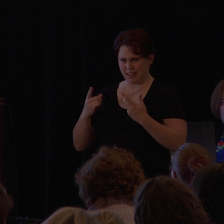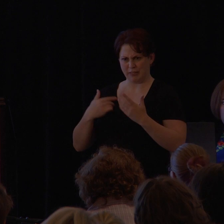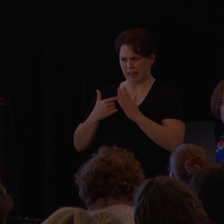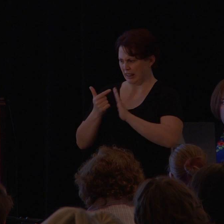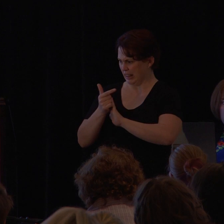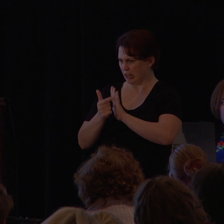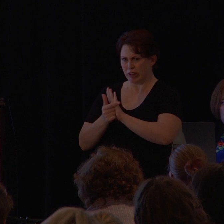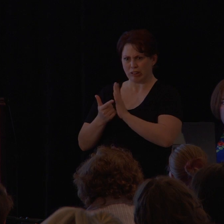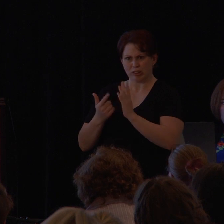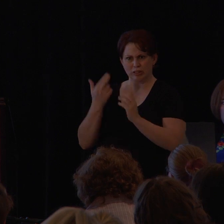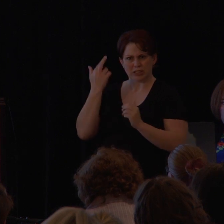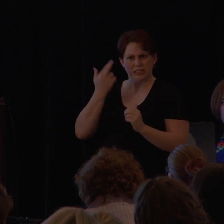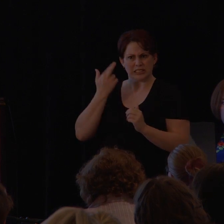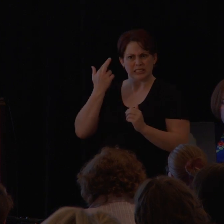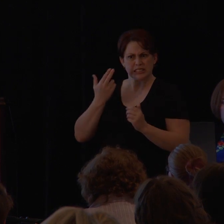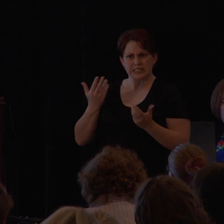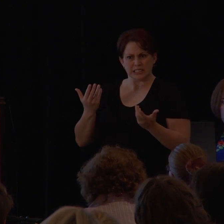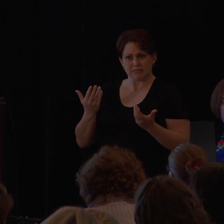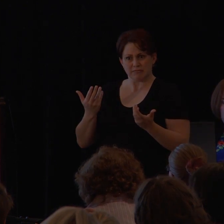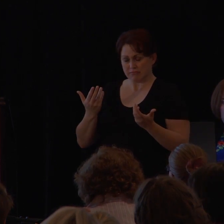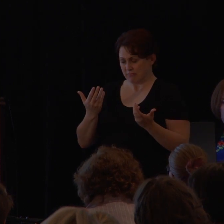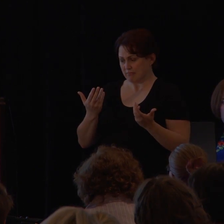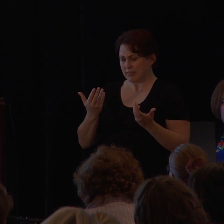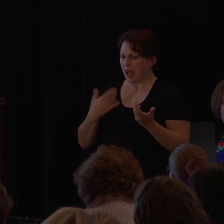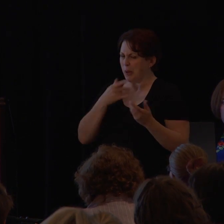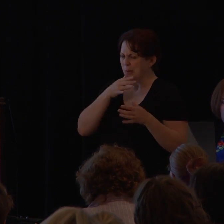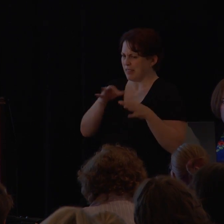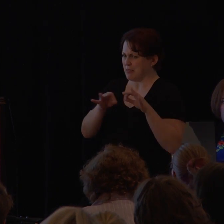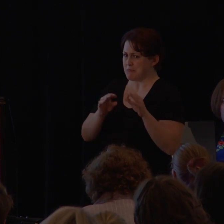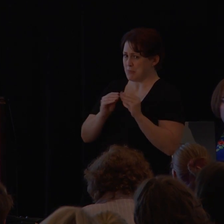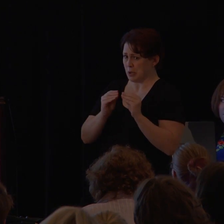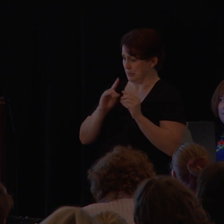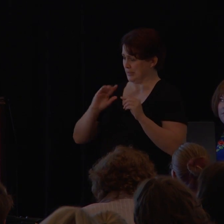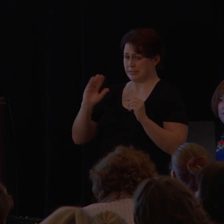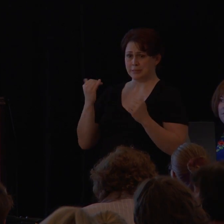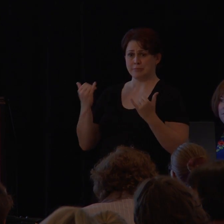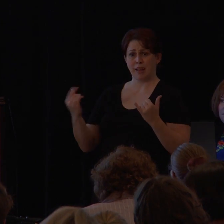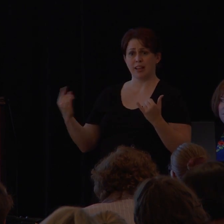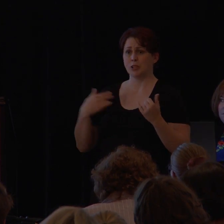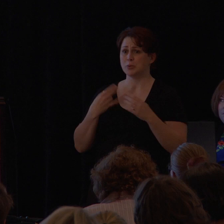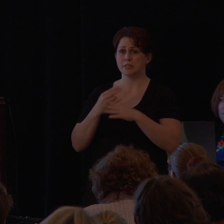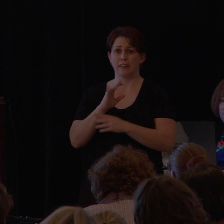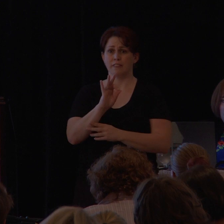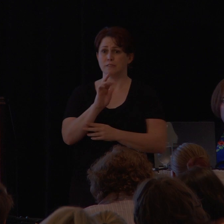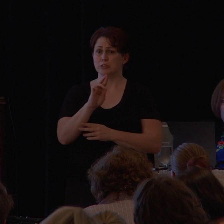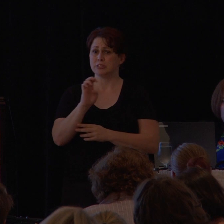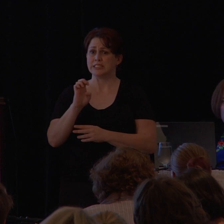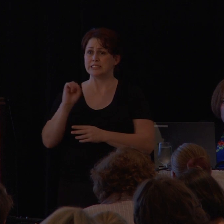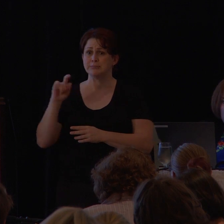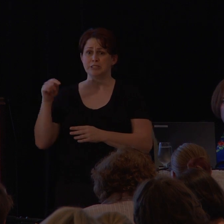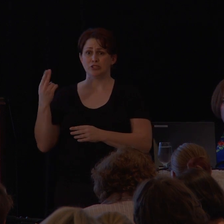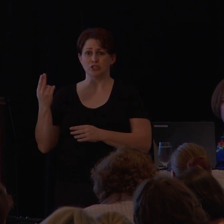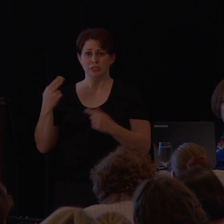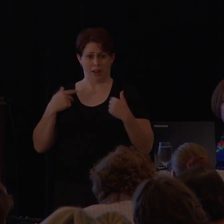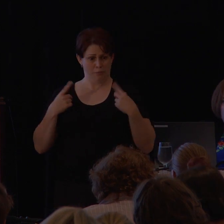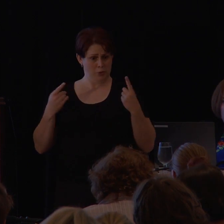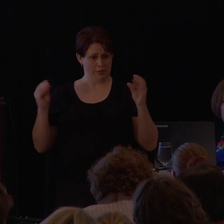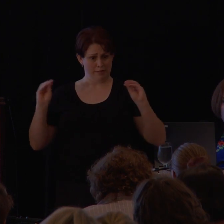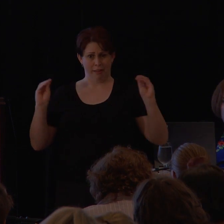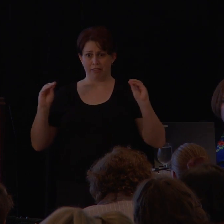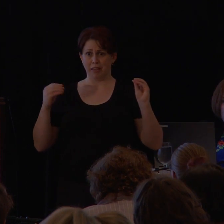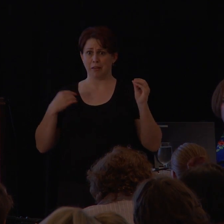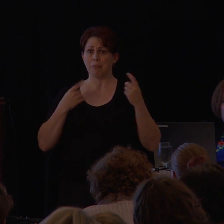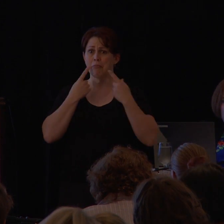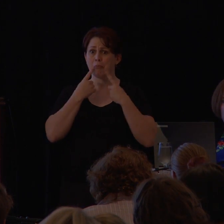for that. And his response to them at the moment, I'll touch a bit more on this later, free speech. I'm not doing anything. I'm just saying things on